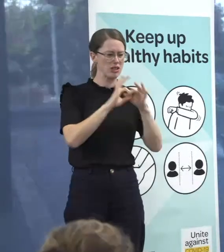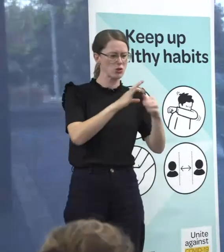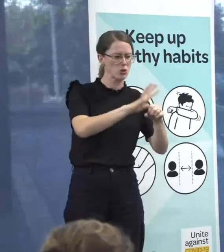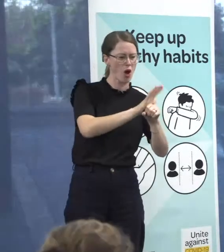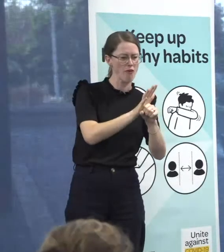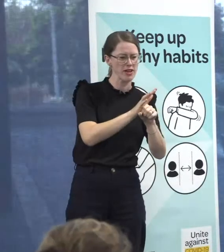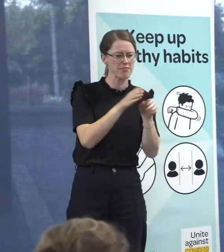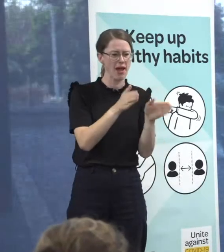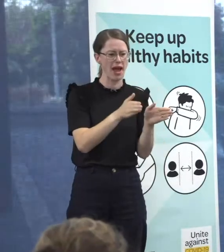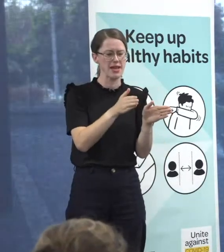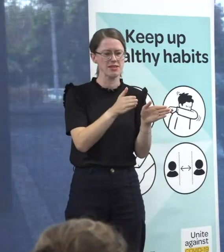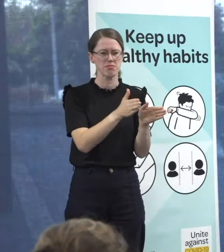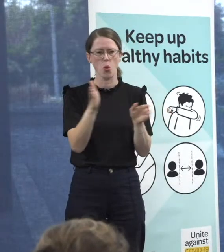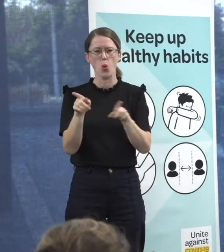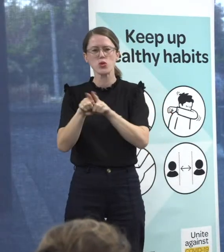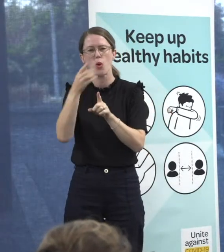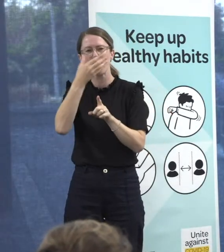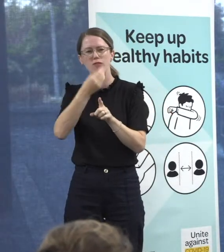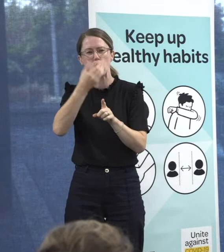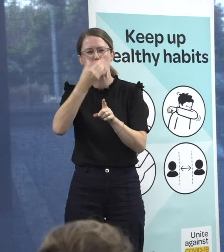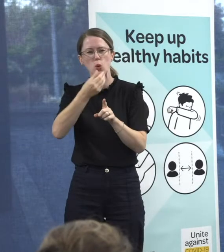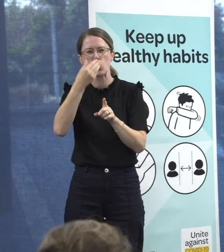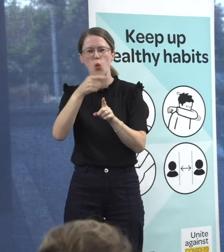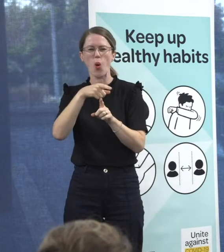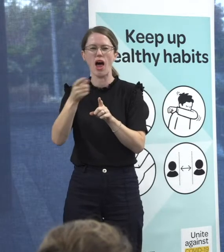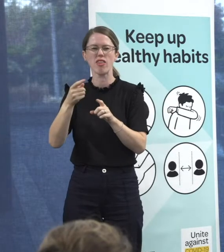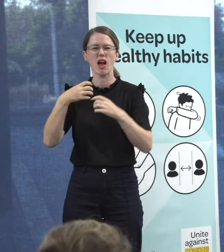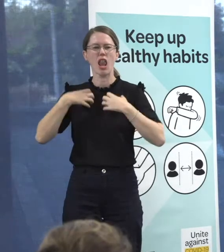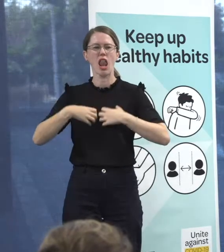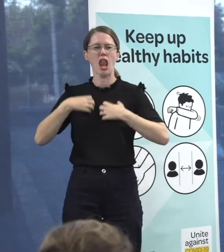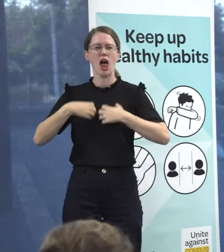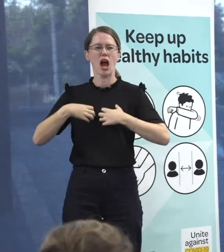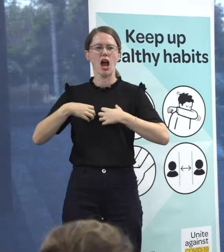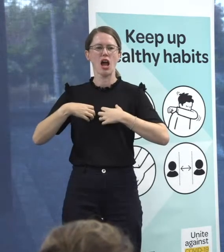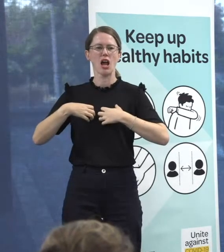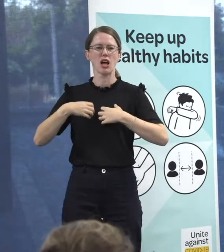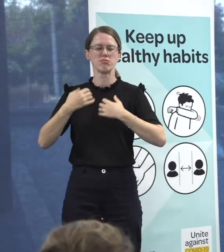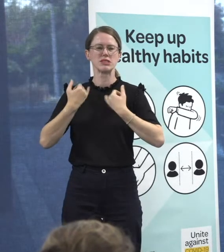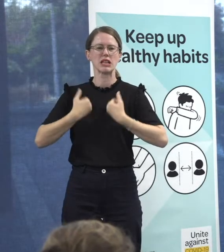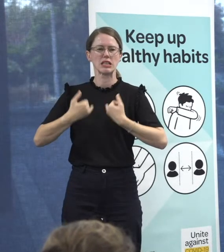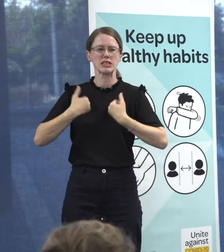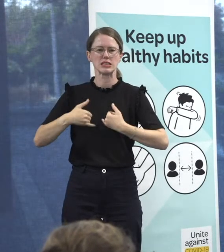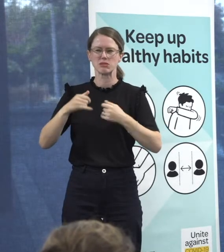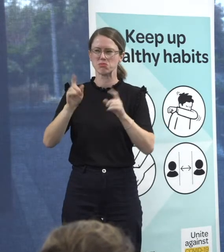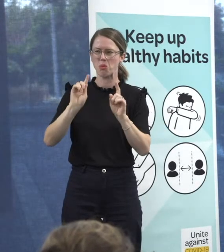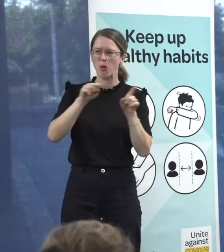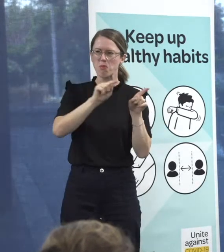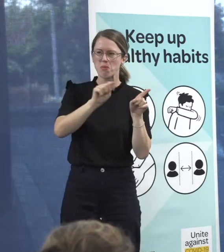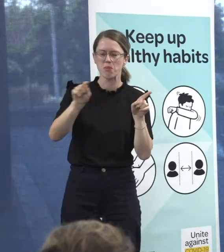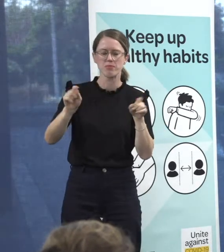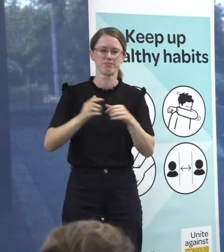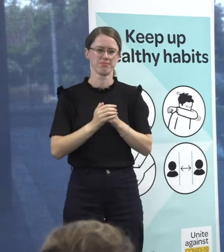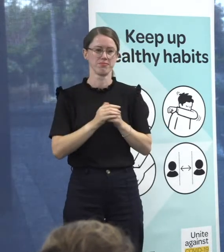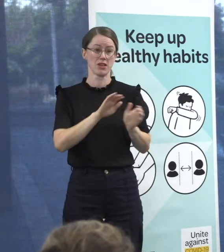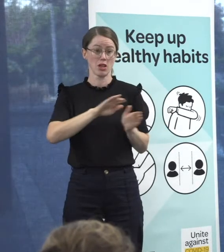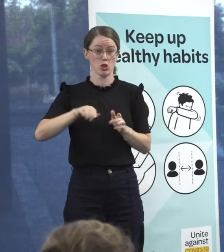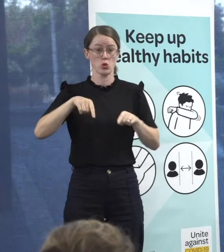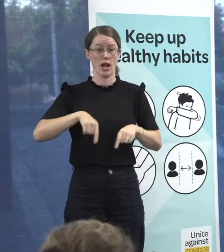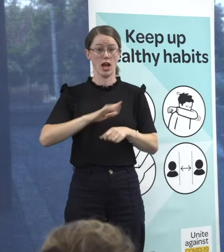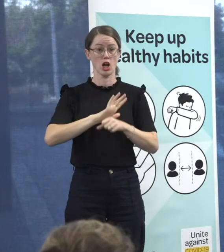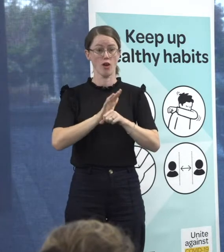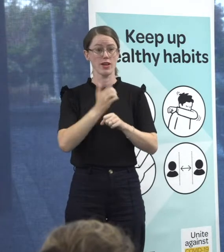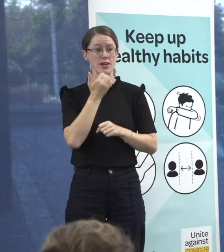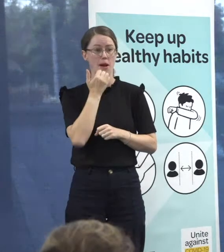perspective and also an influenza and respiratory syncytial virus, or RSV, perspective. I'll just start with today's case